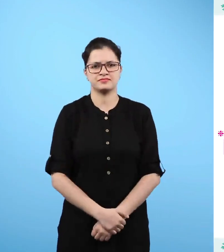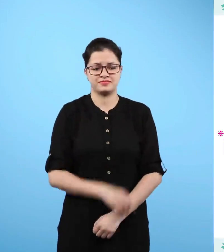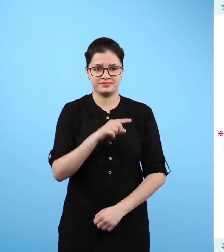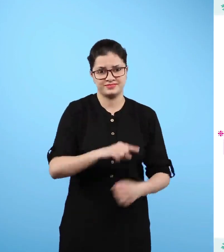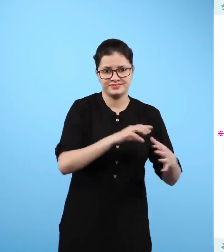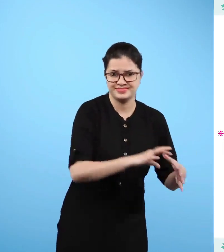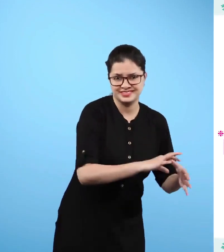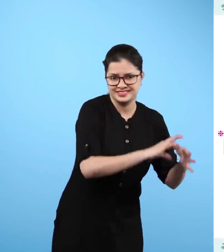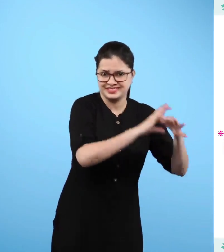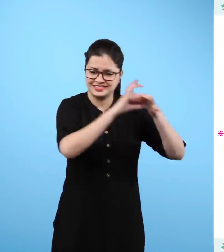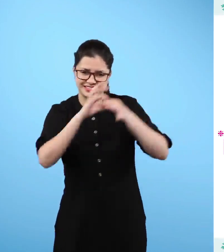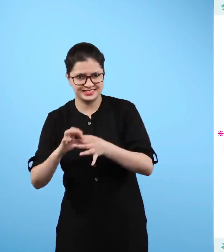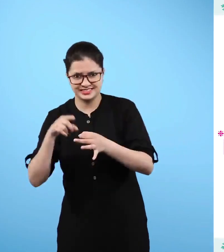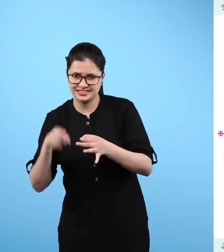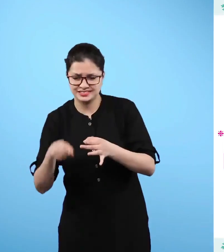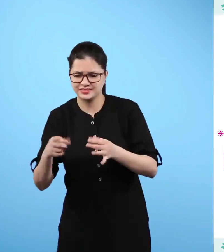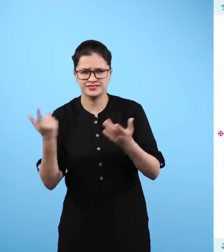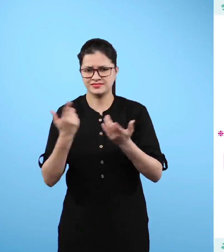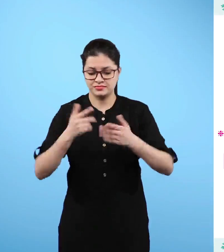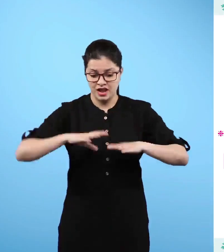How many windows are there on the front side?